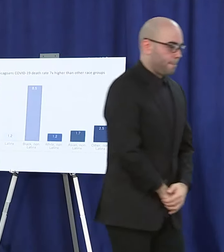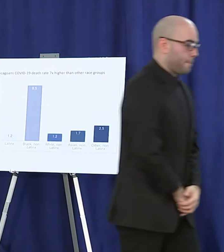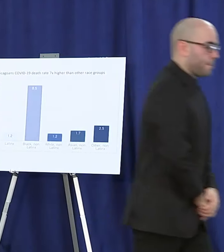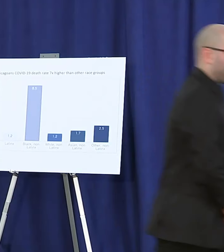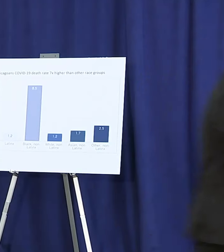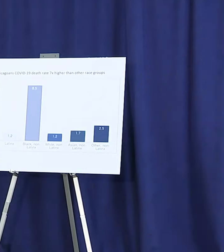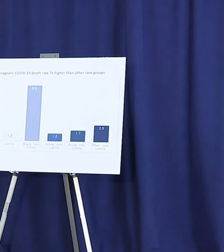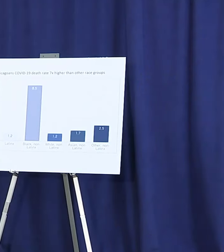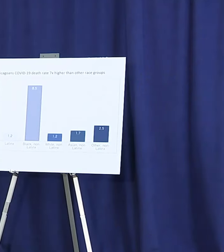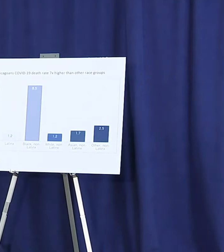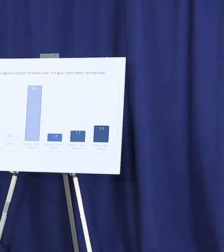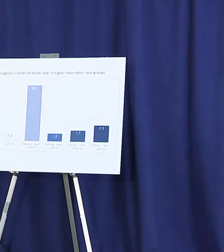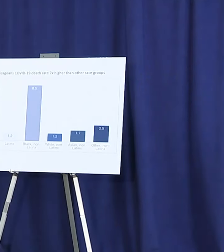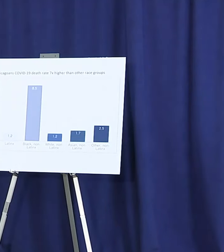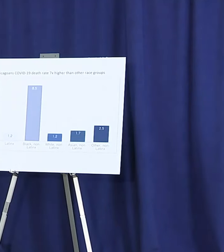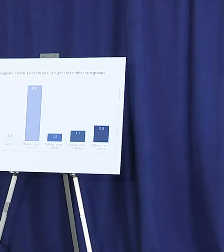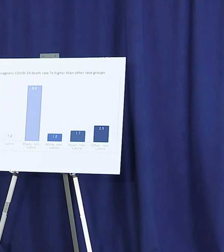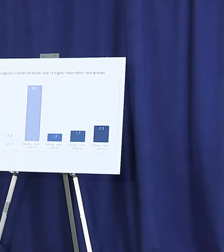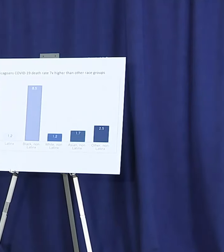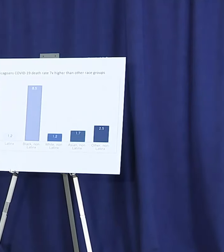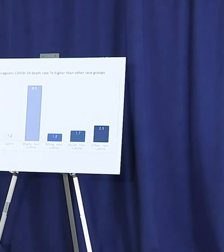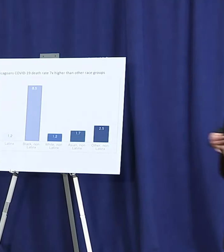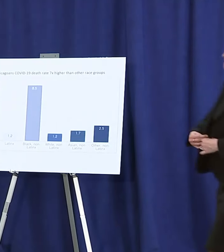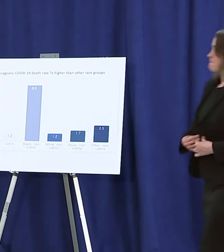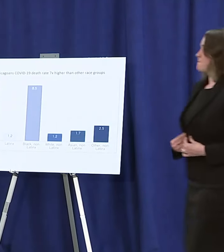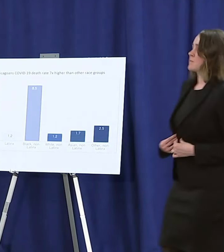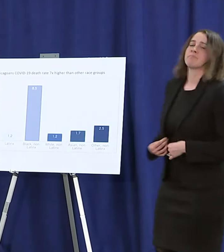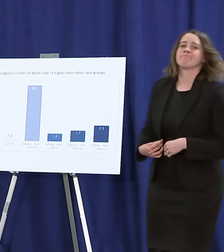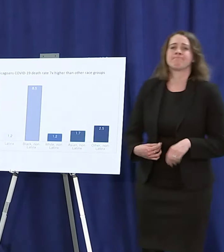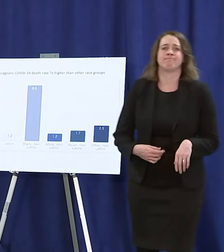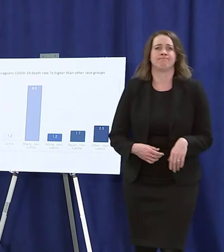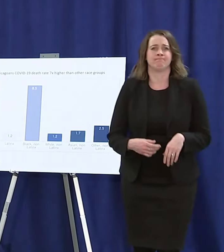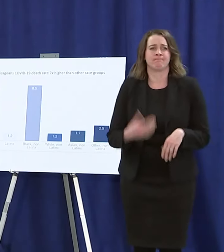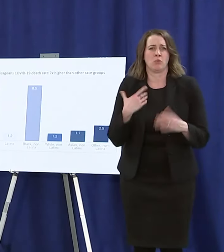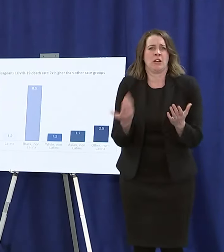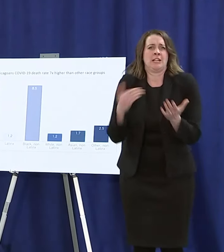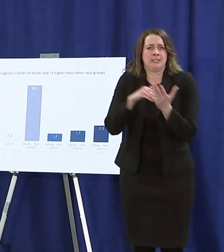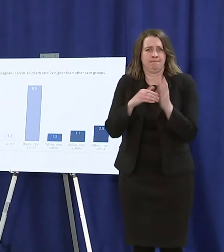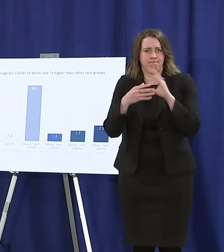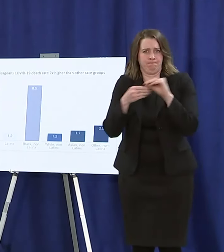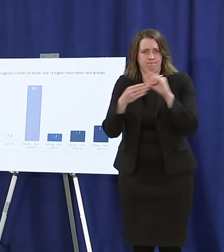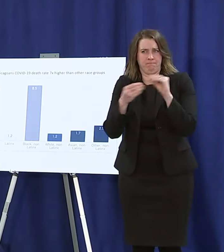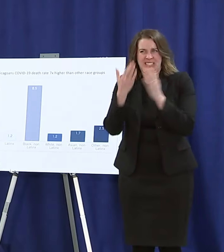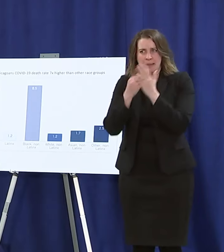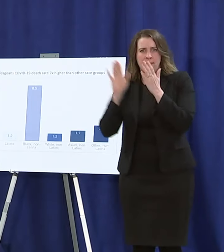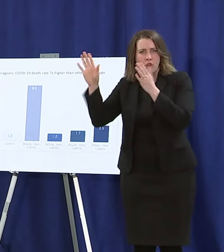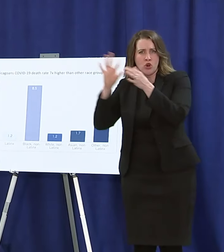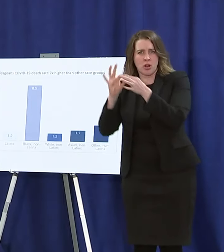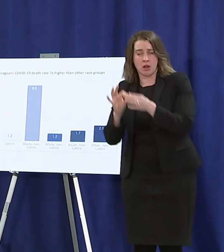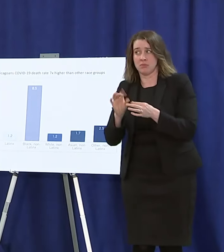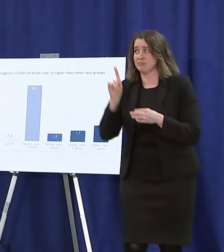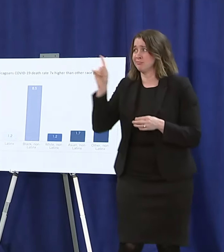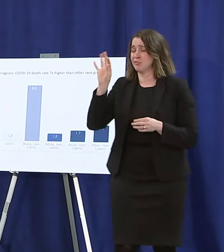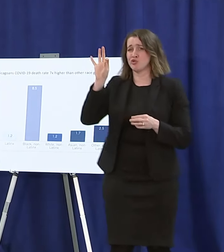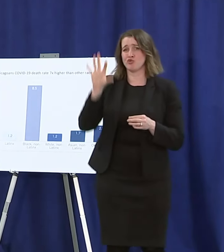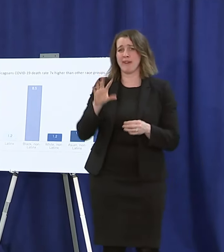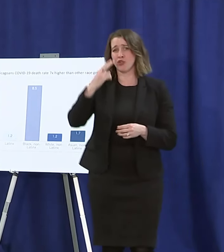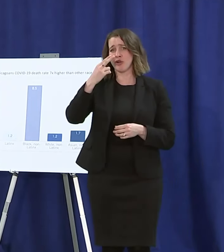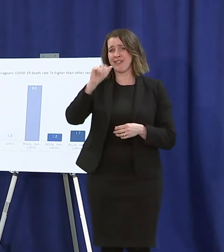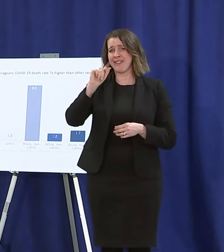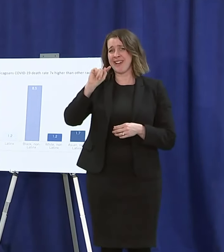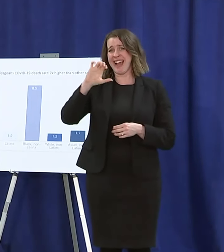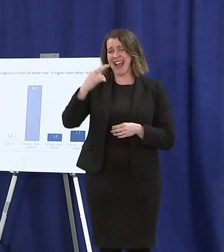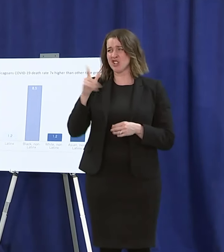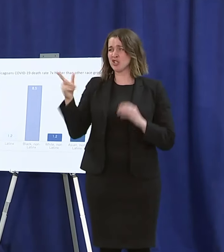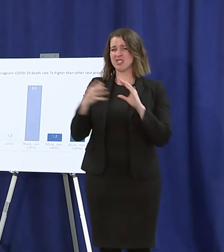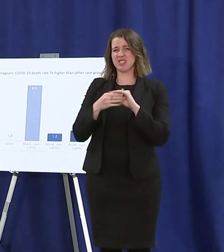So I just want to reemphasize a couple of points that were made. Reverend Hatch said it really eloquently. This is